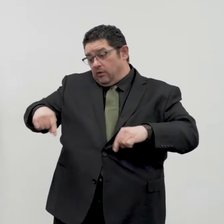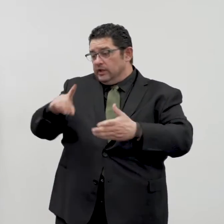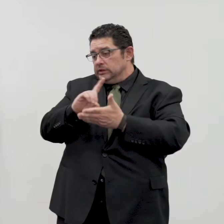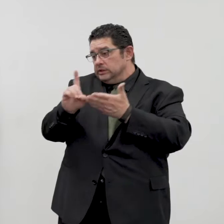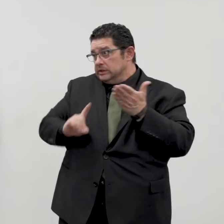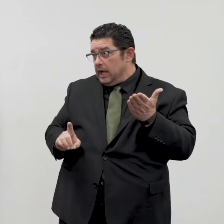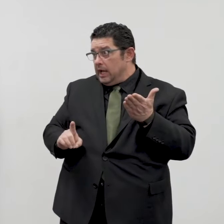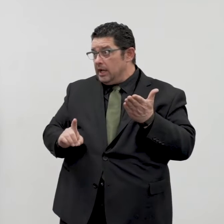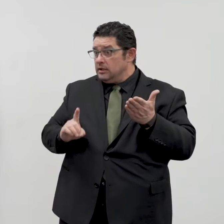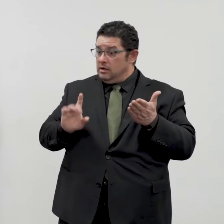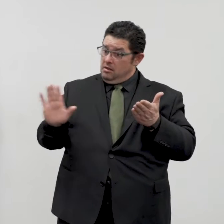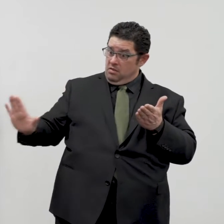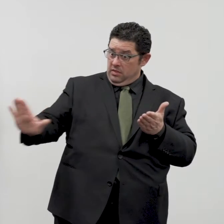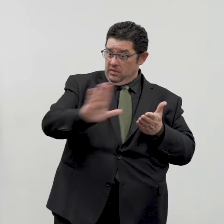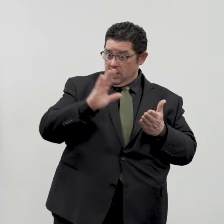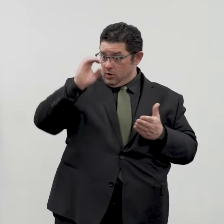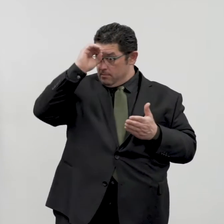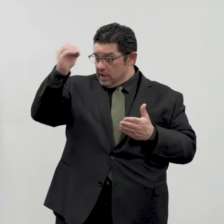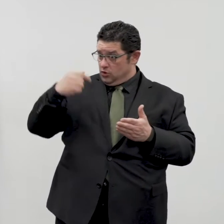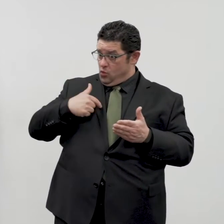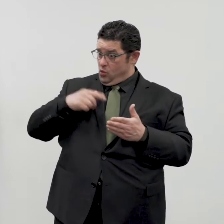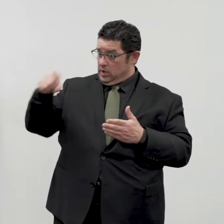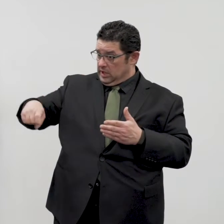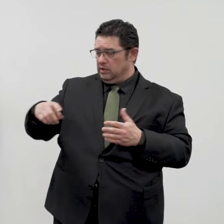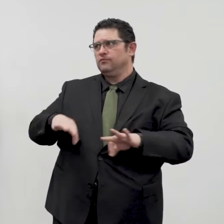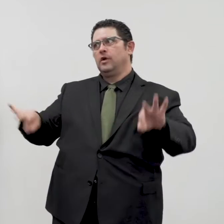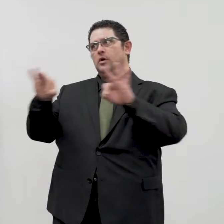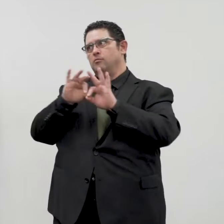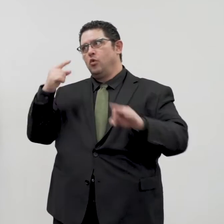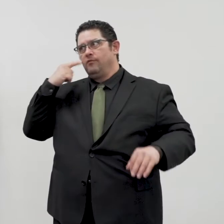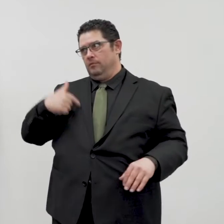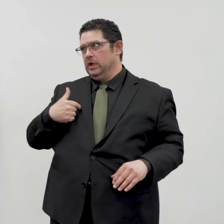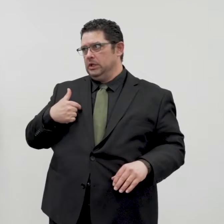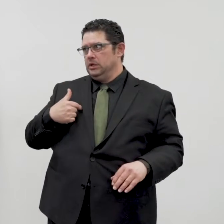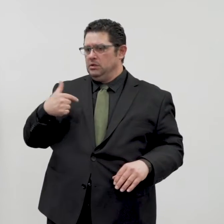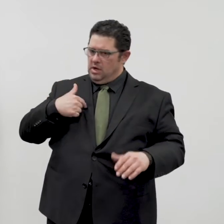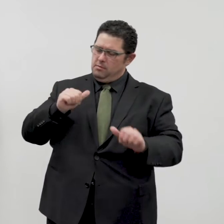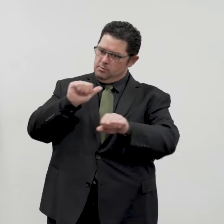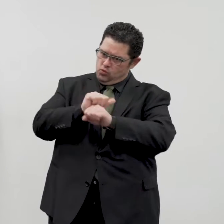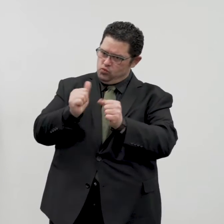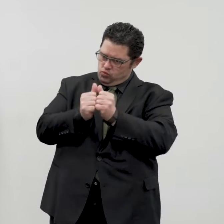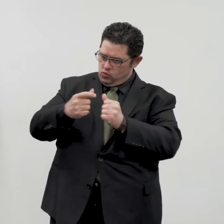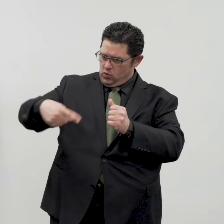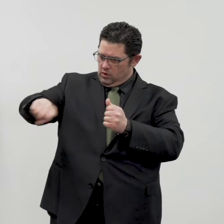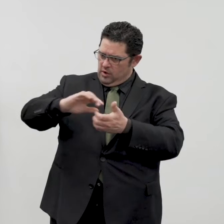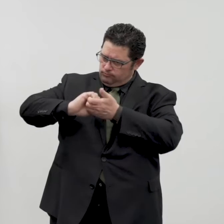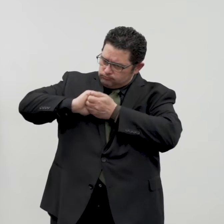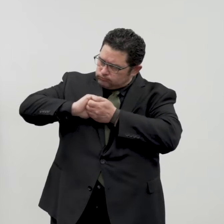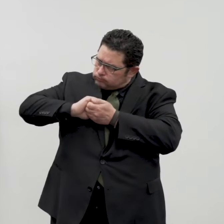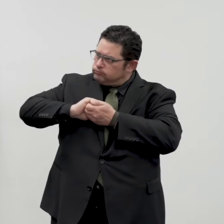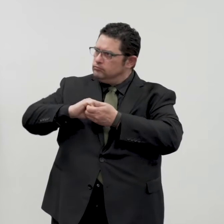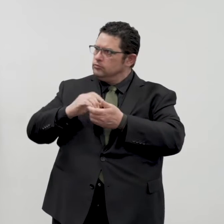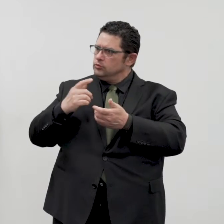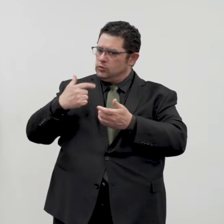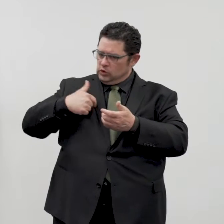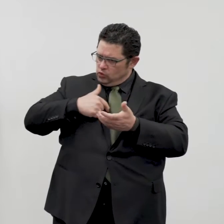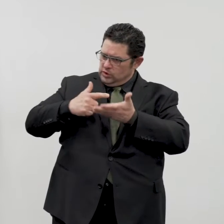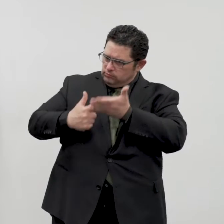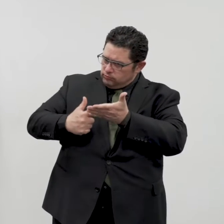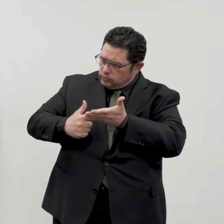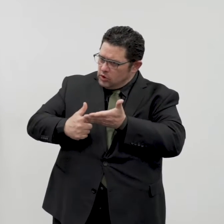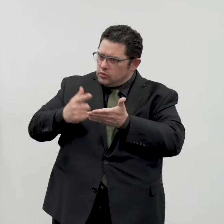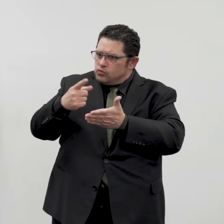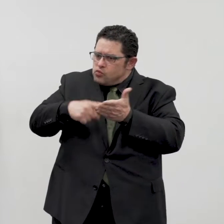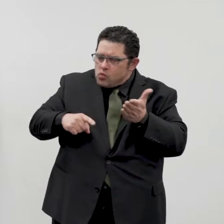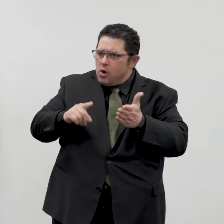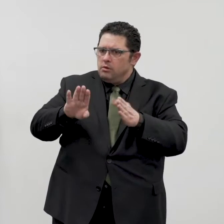opinion on what our needs are is very important to me. I expect to be working with the council members very closely as we talk about what reopening commerce